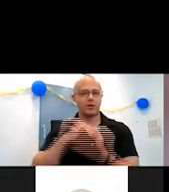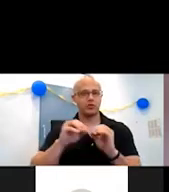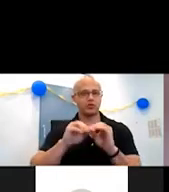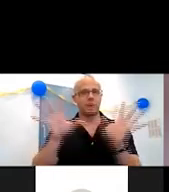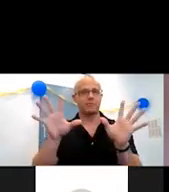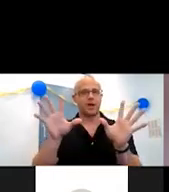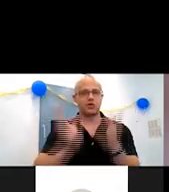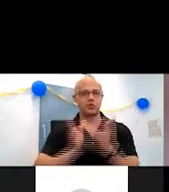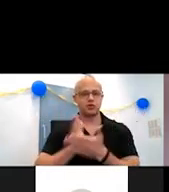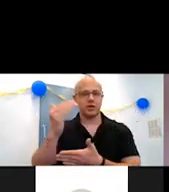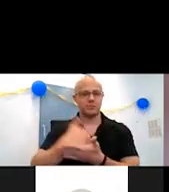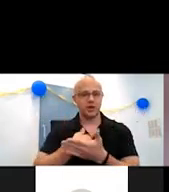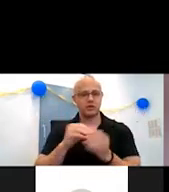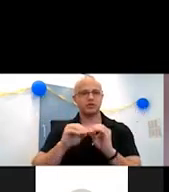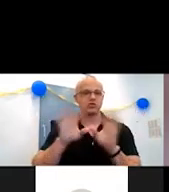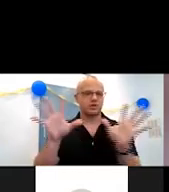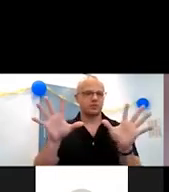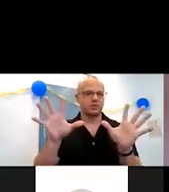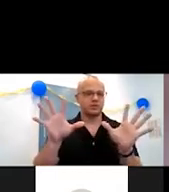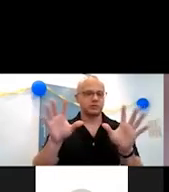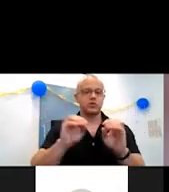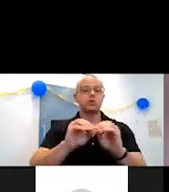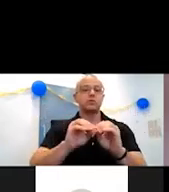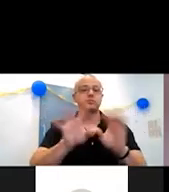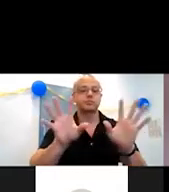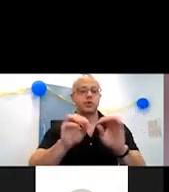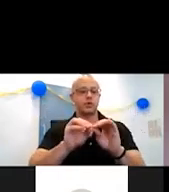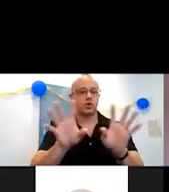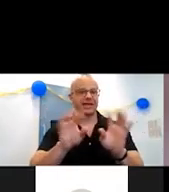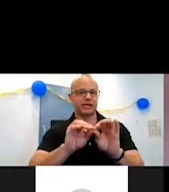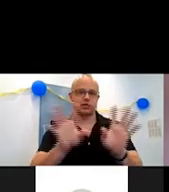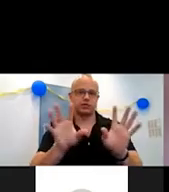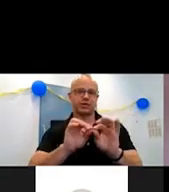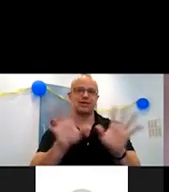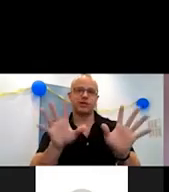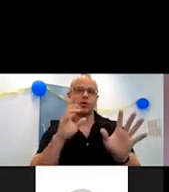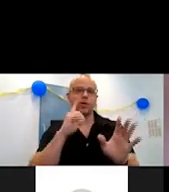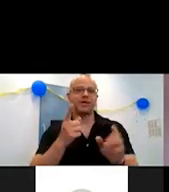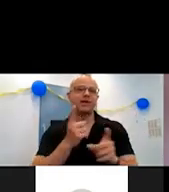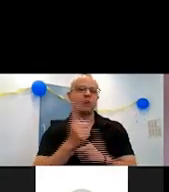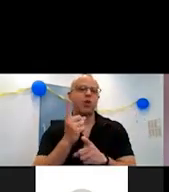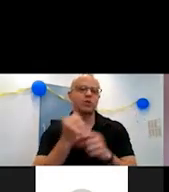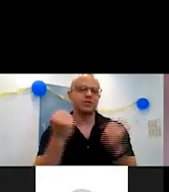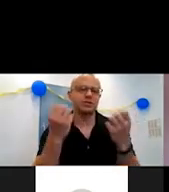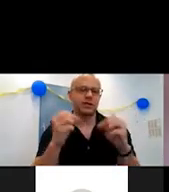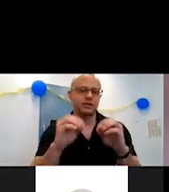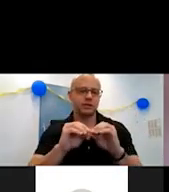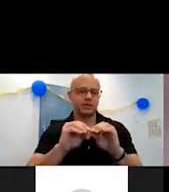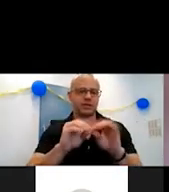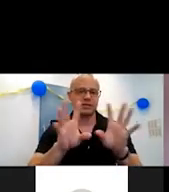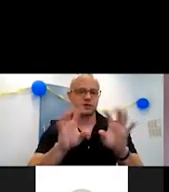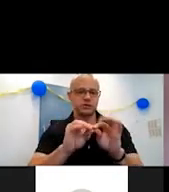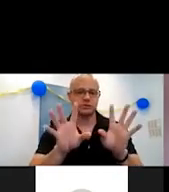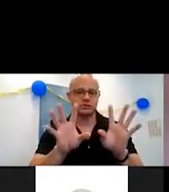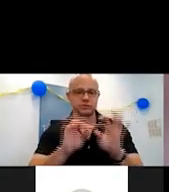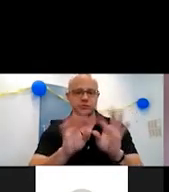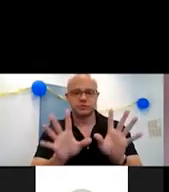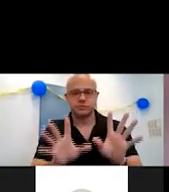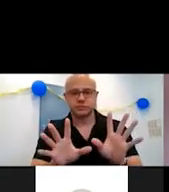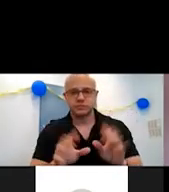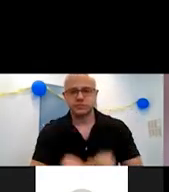something, or it's transparent. You can see it because it's clear and